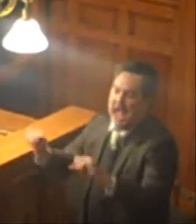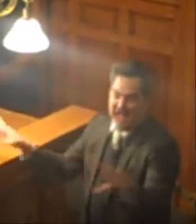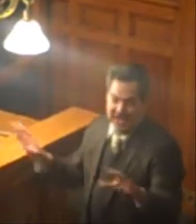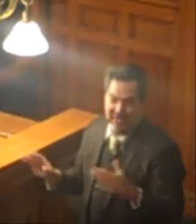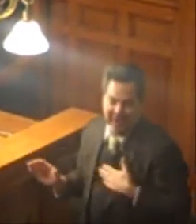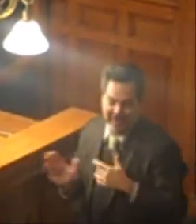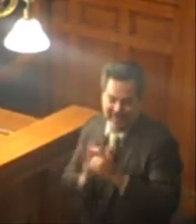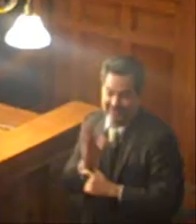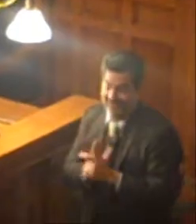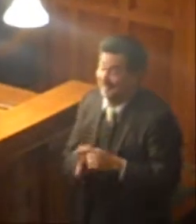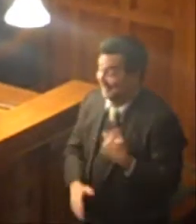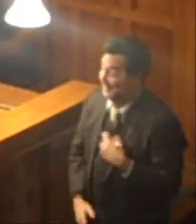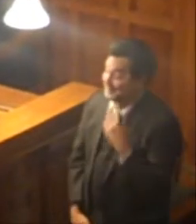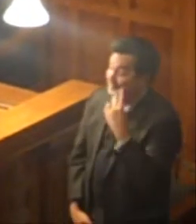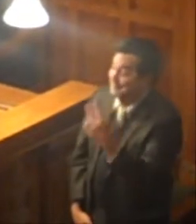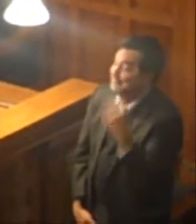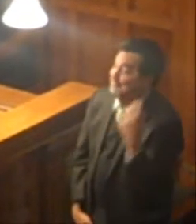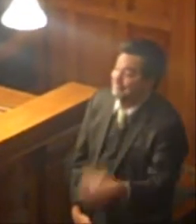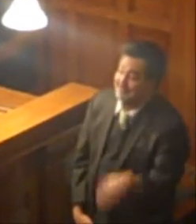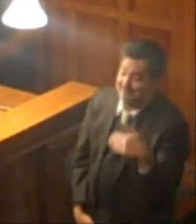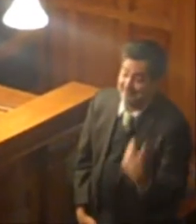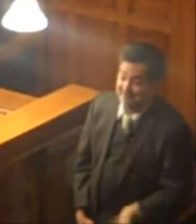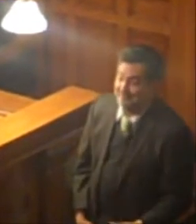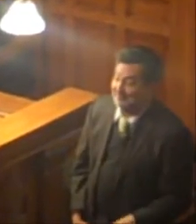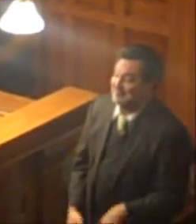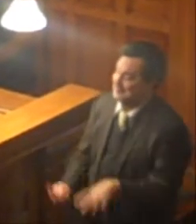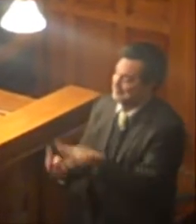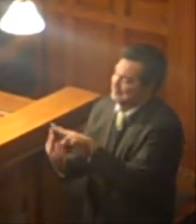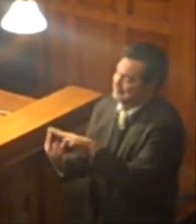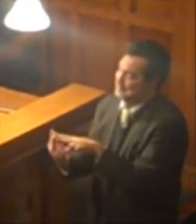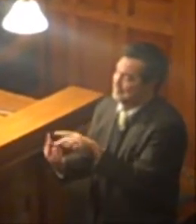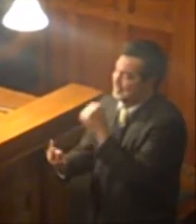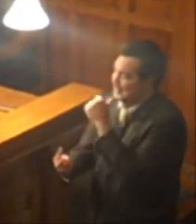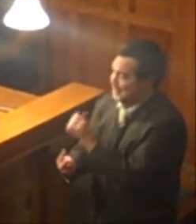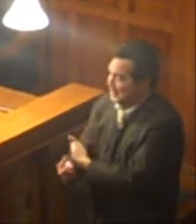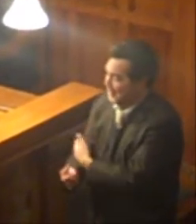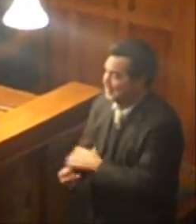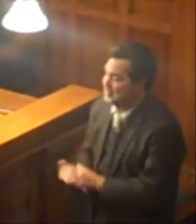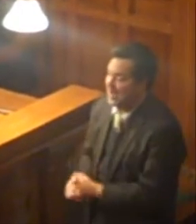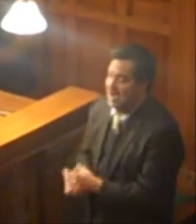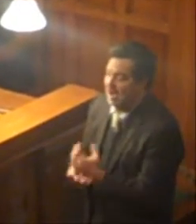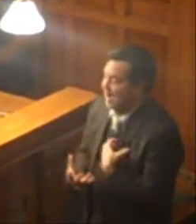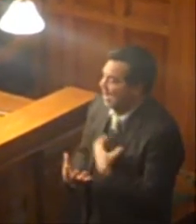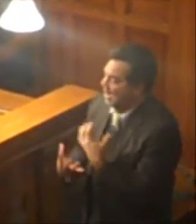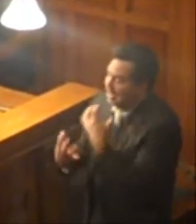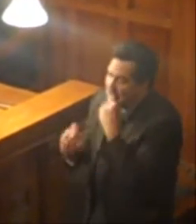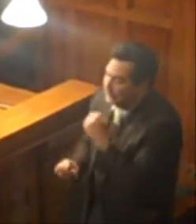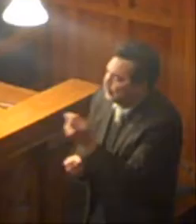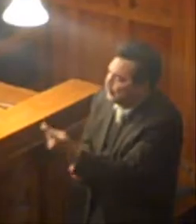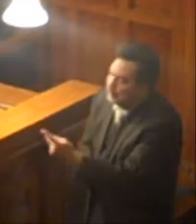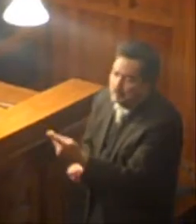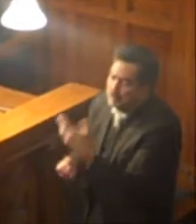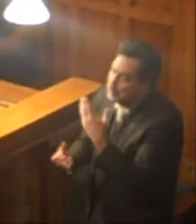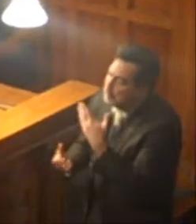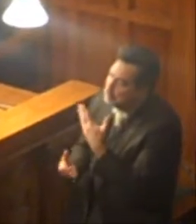pride, and you are my joy. And I love you both so very much.